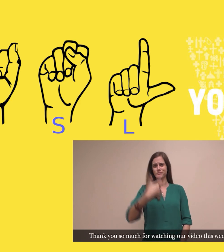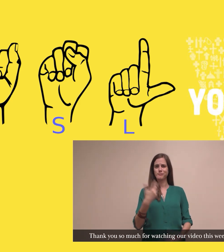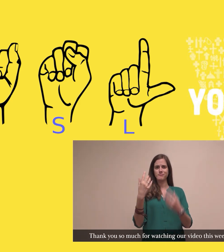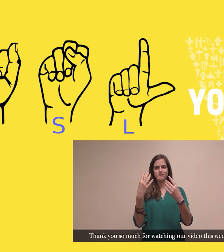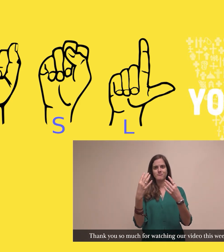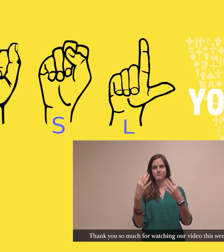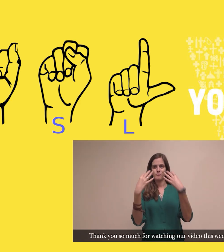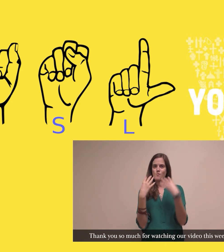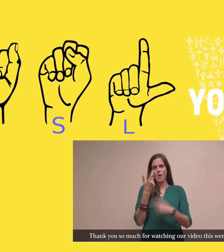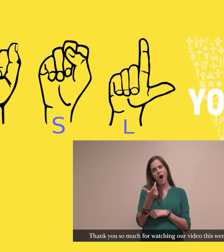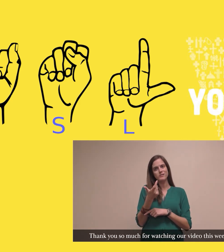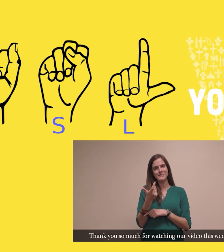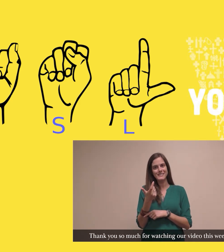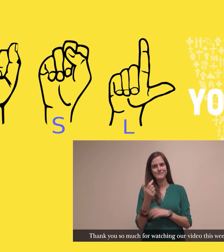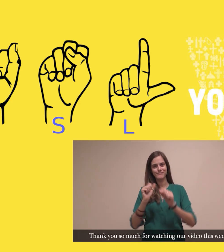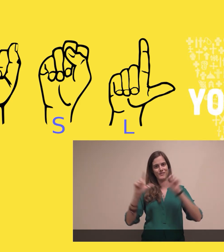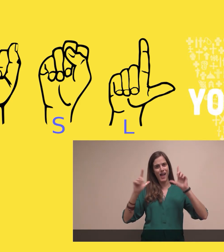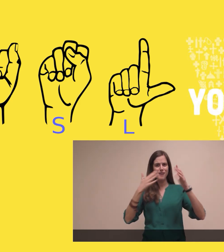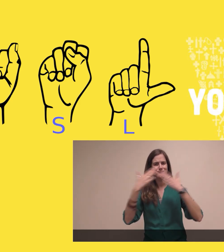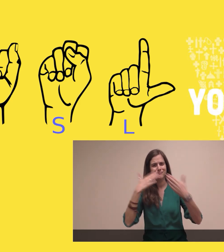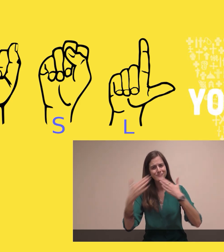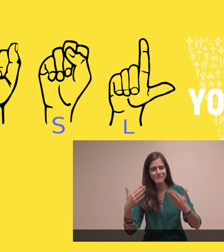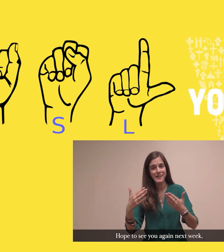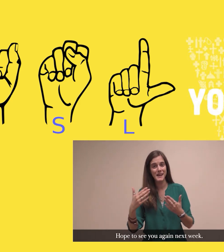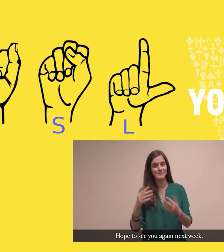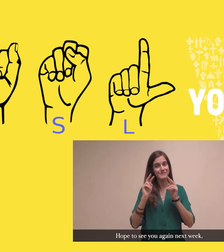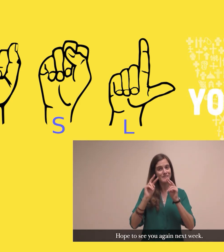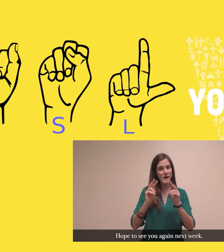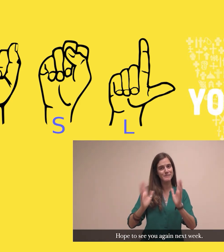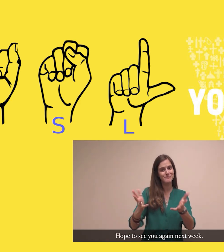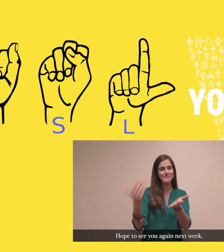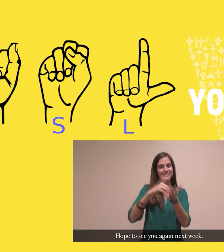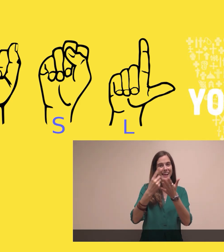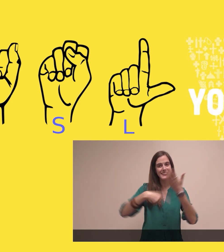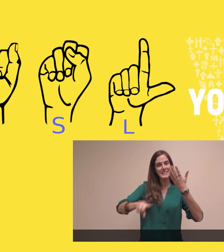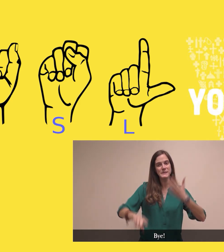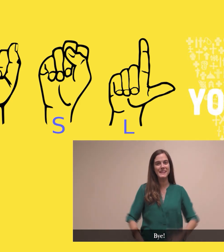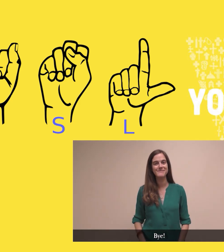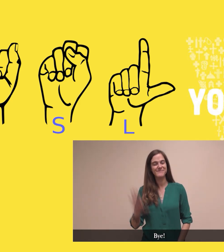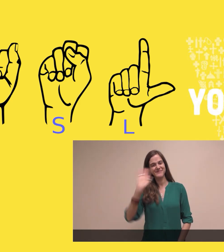for watching our video this week. Hope to see you again next week. Bye!